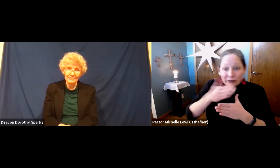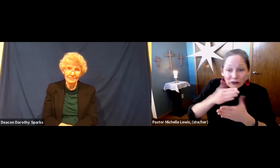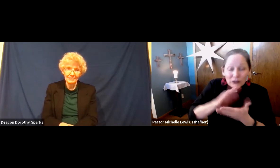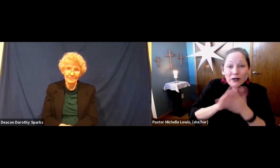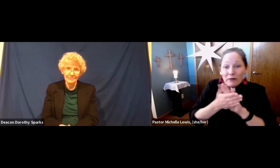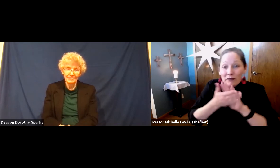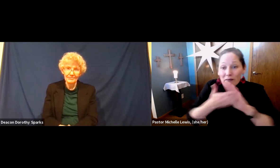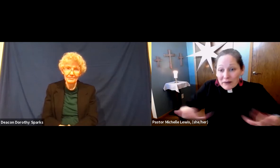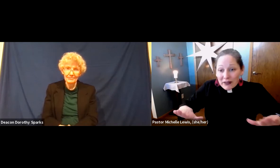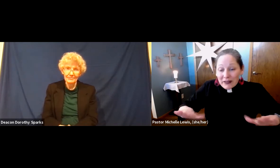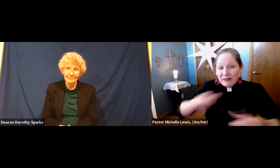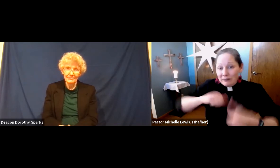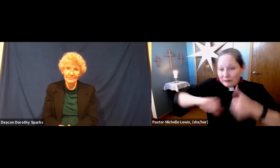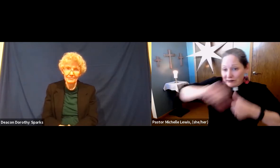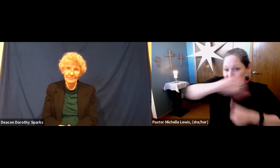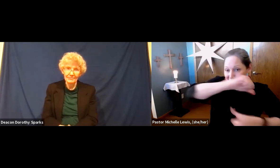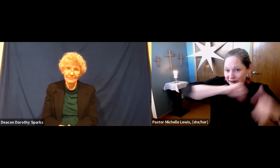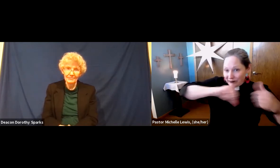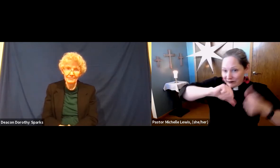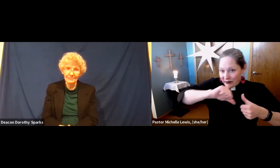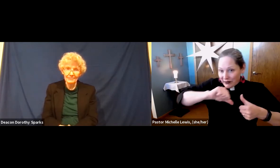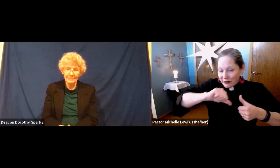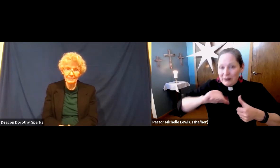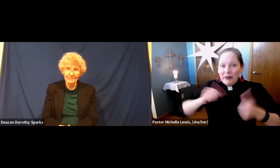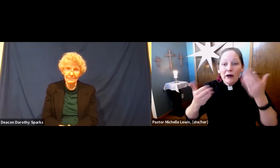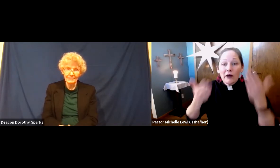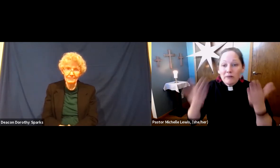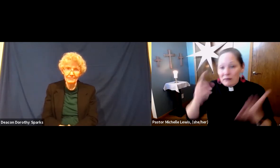So please share peace from God with others.